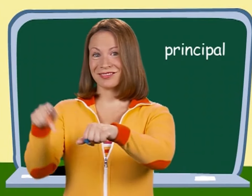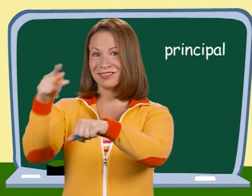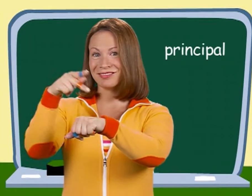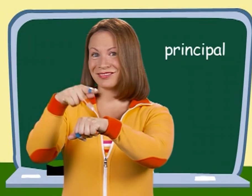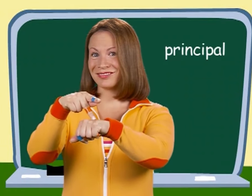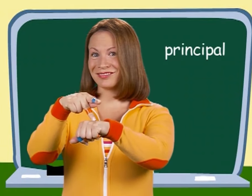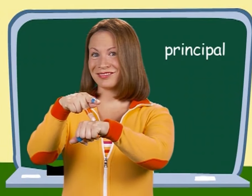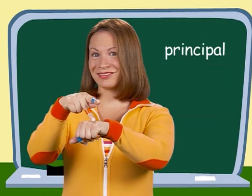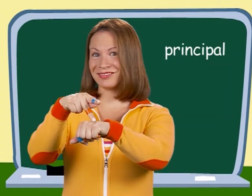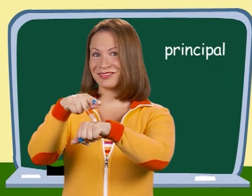Sign principal.